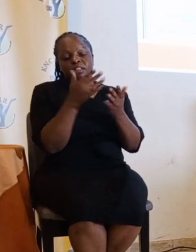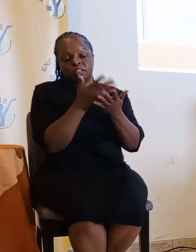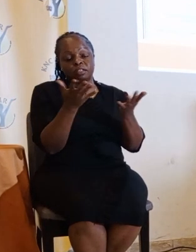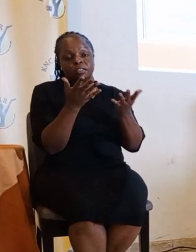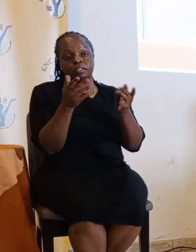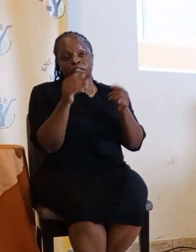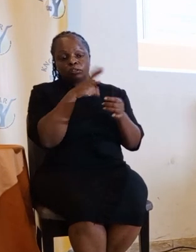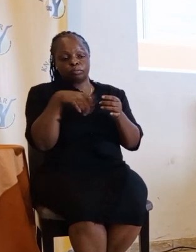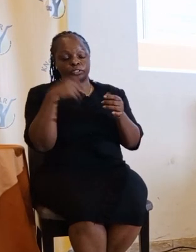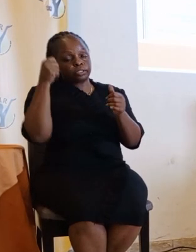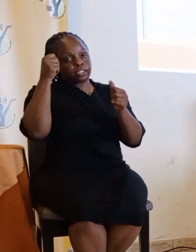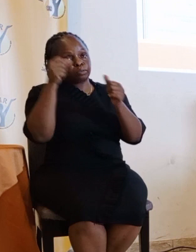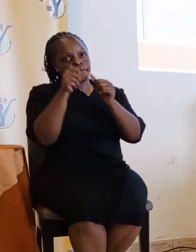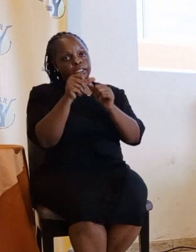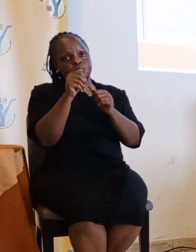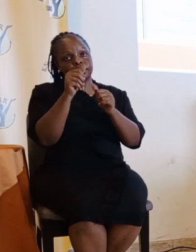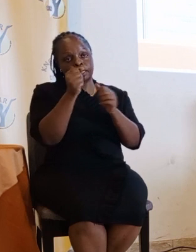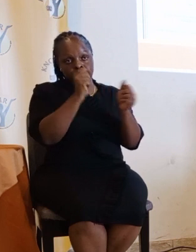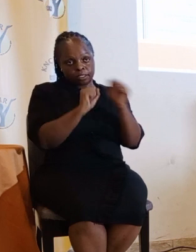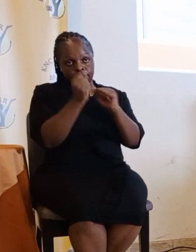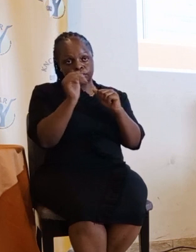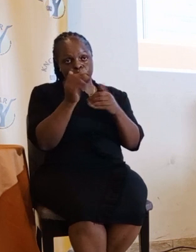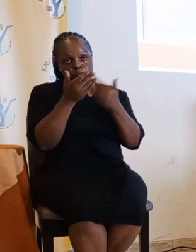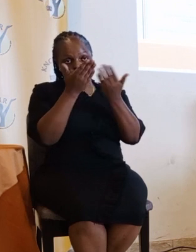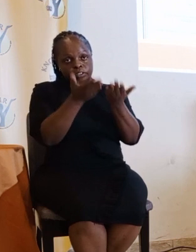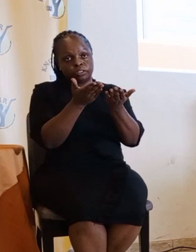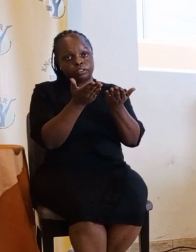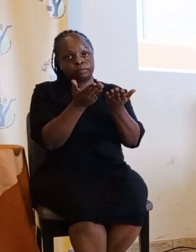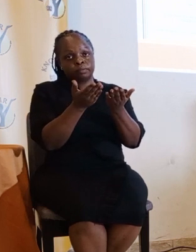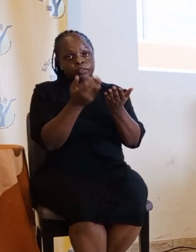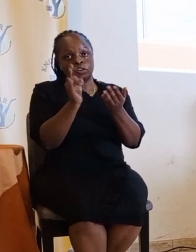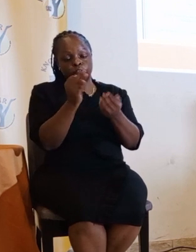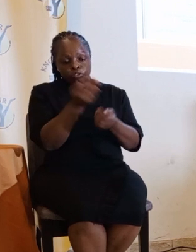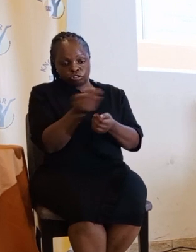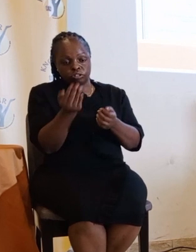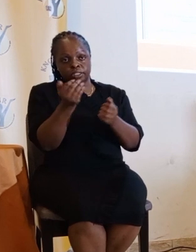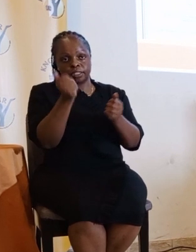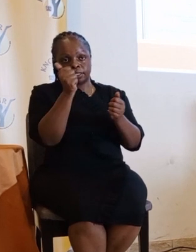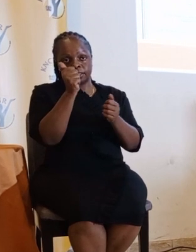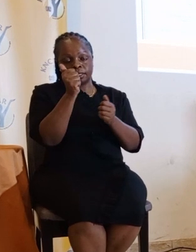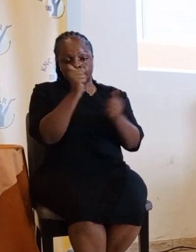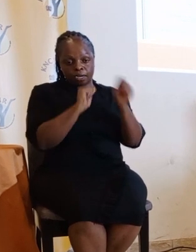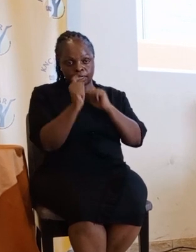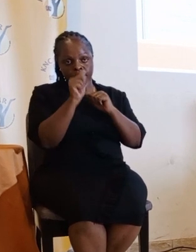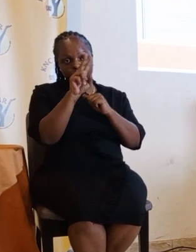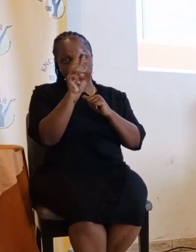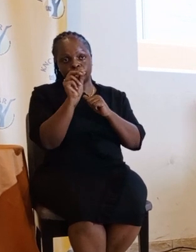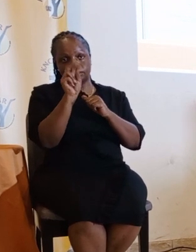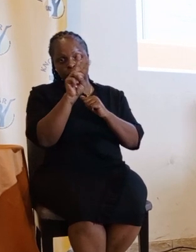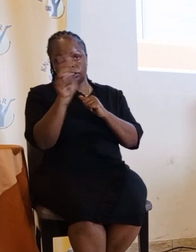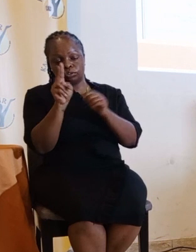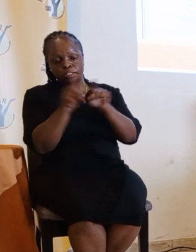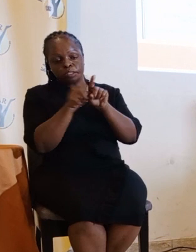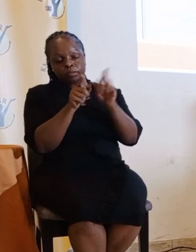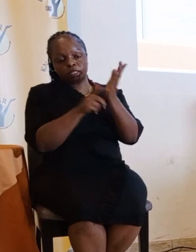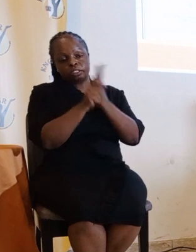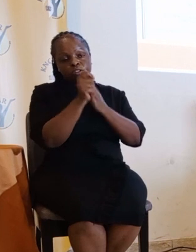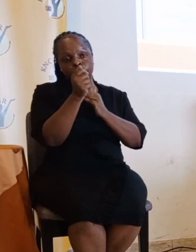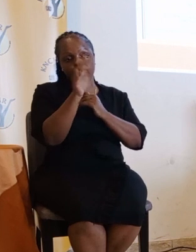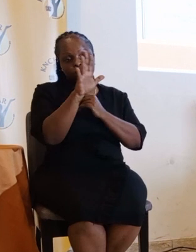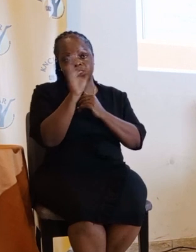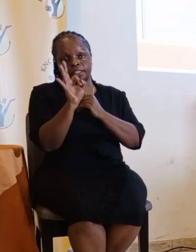The Commission reminds the actors of the provisions of the Children's Act 2022 and Article